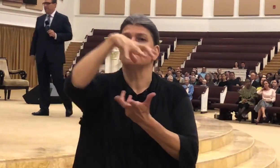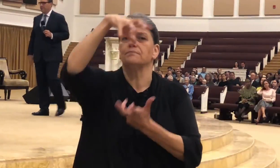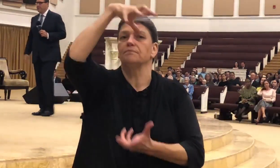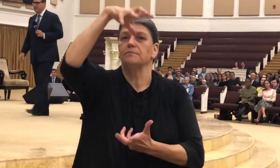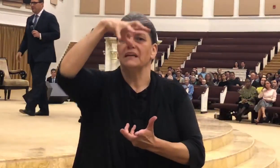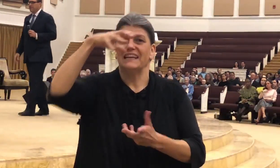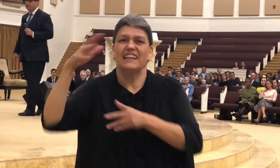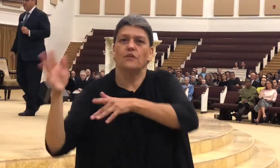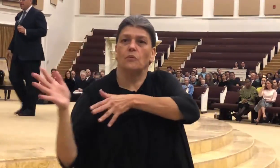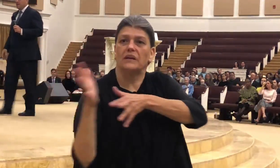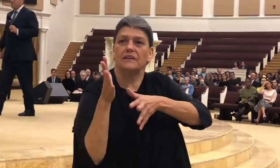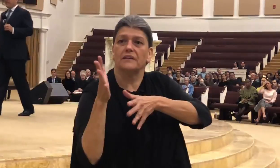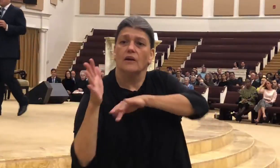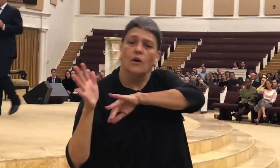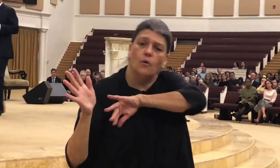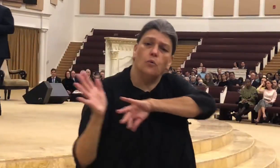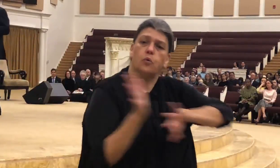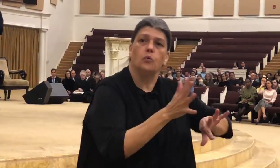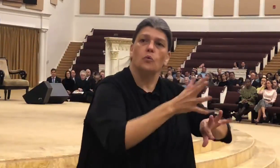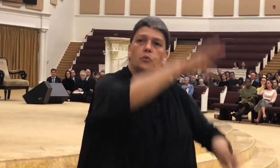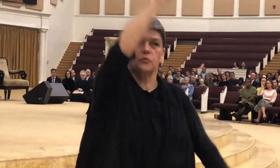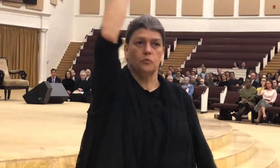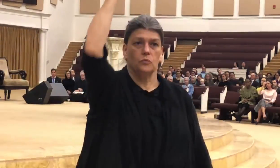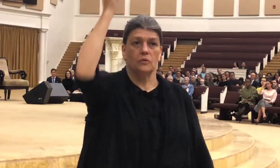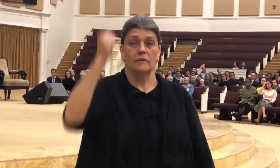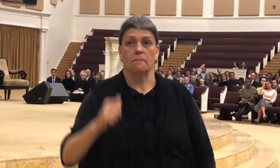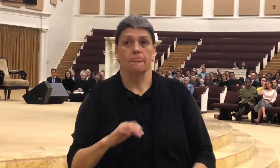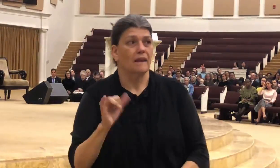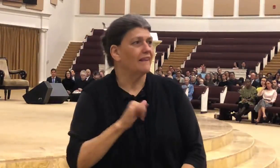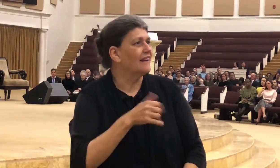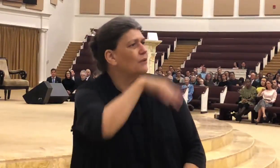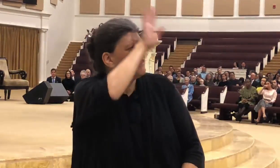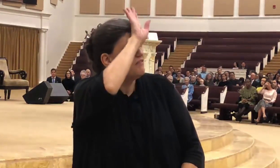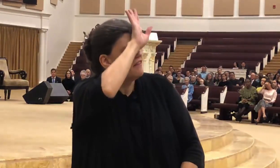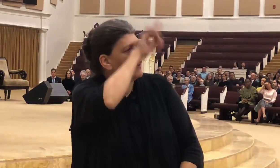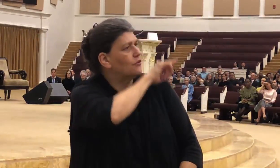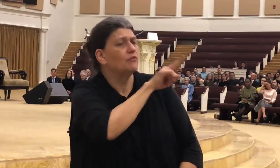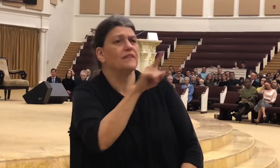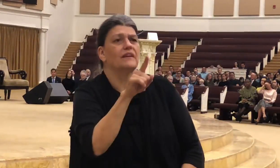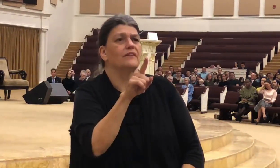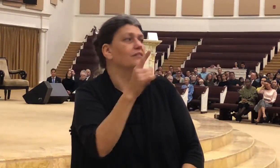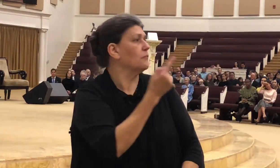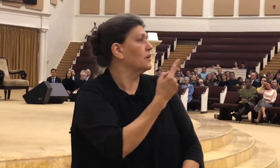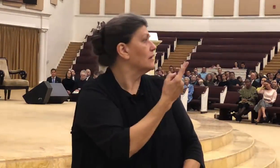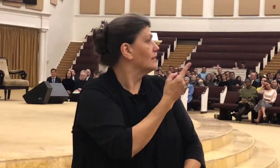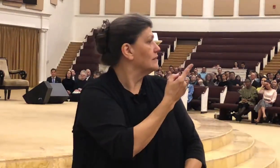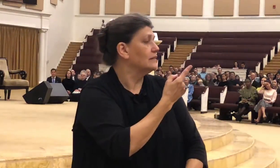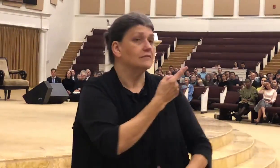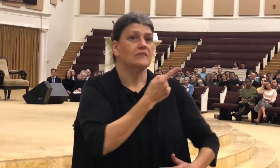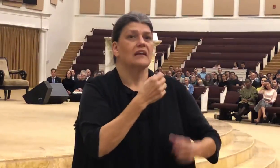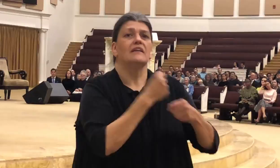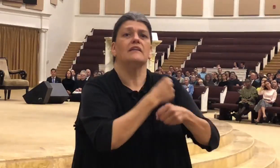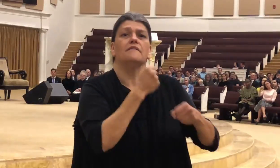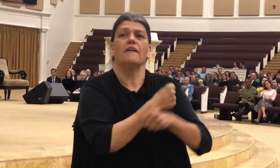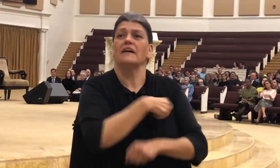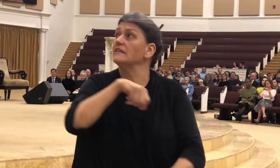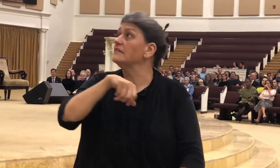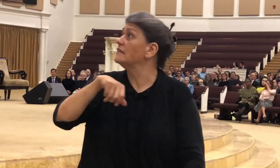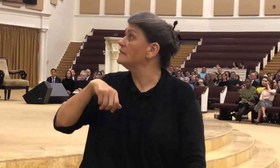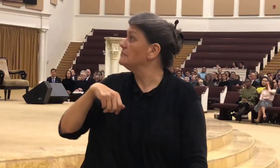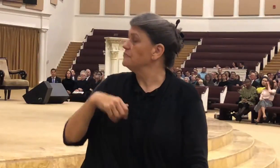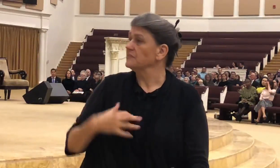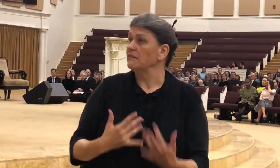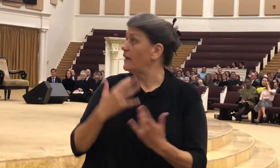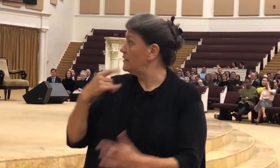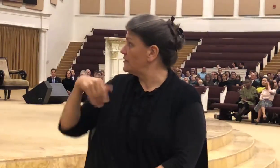wind. Man, smoke, we got a firefighter back there. Stand up, brother firefighter. He's fought fires all over California. Thank God.